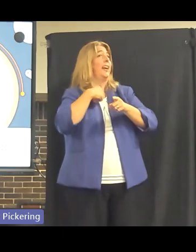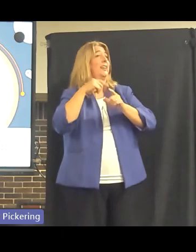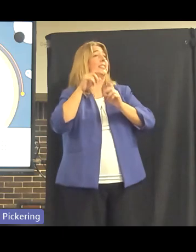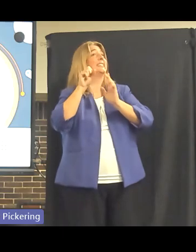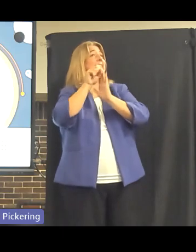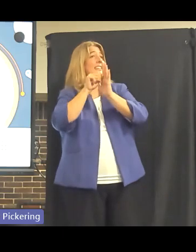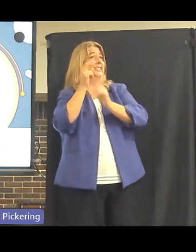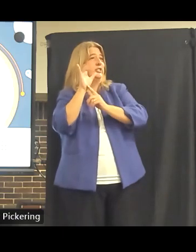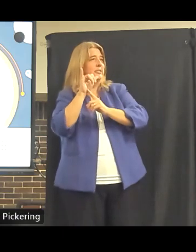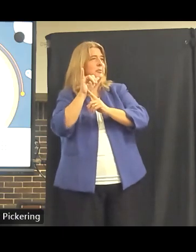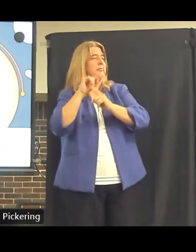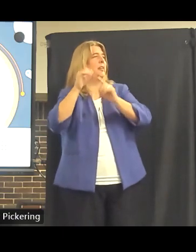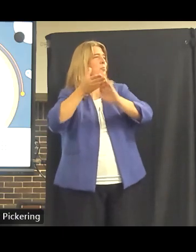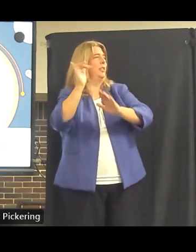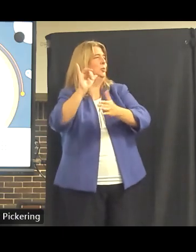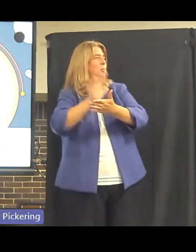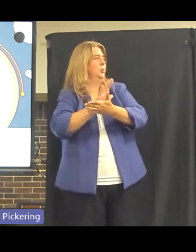to learn.